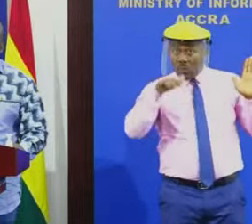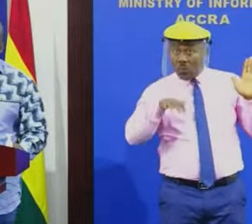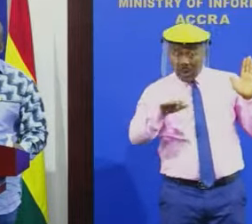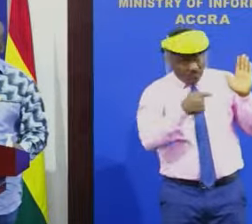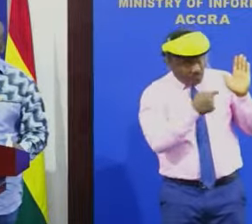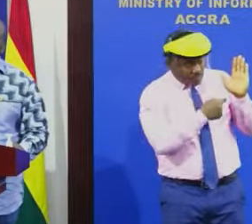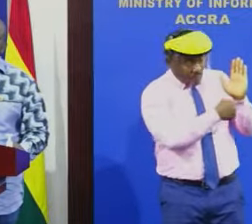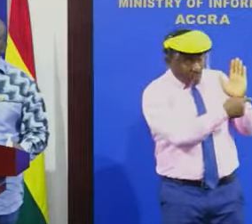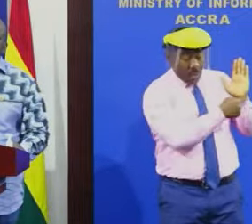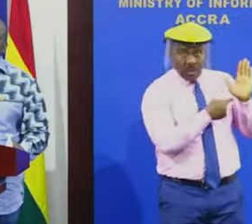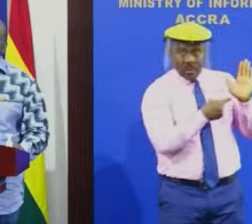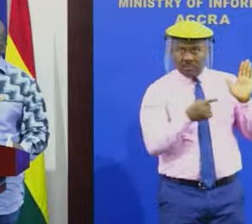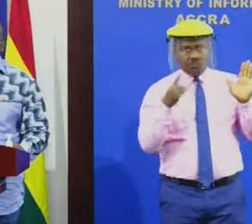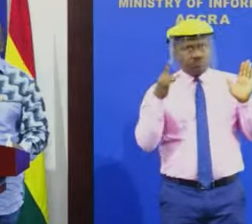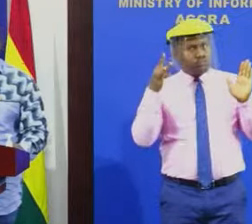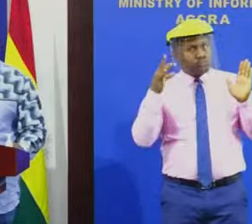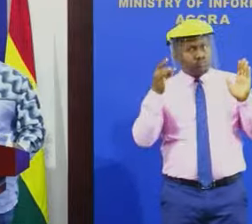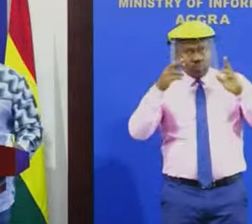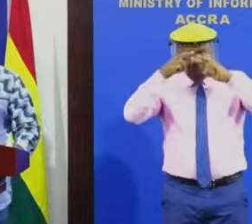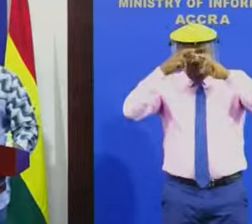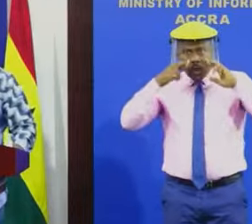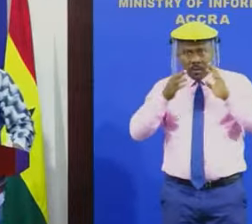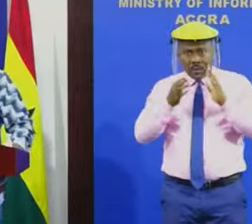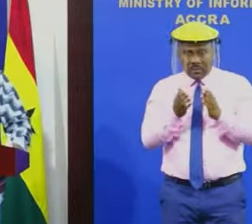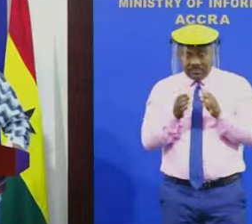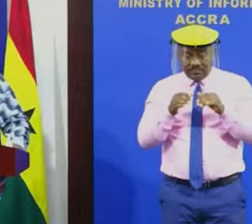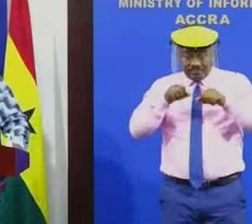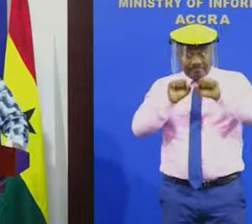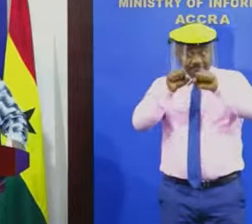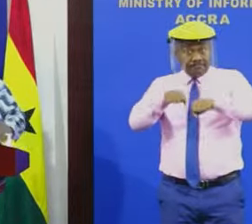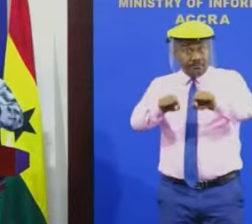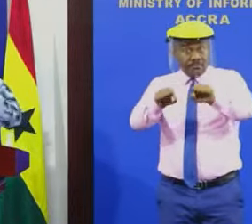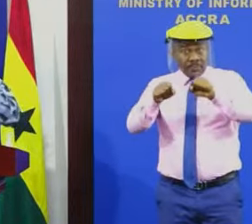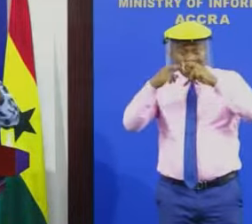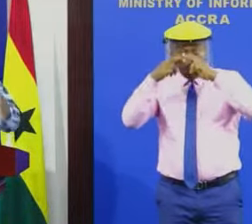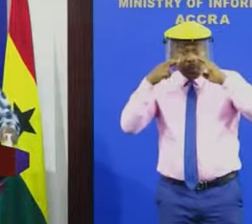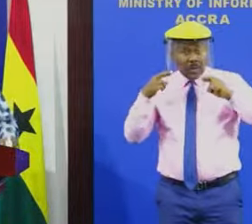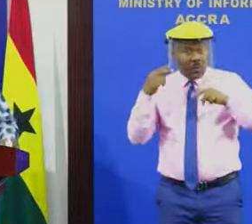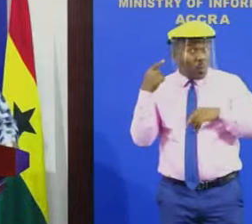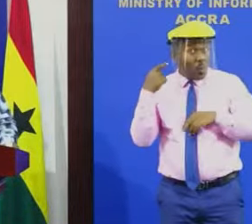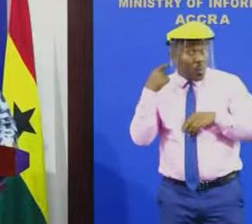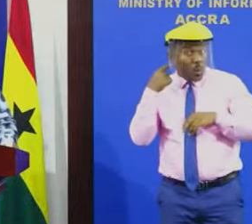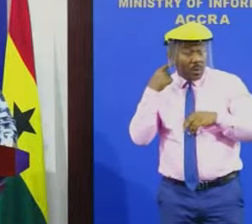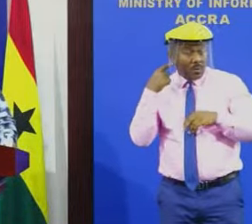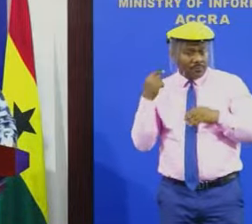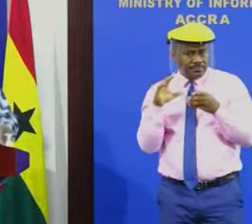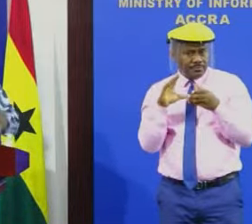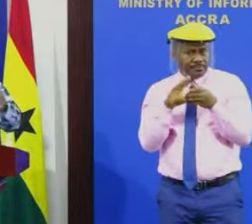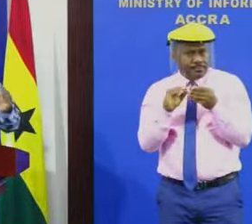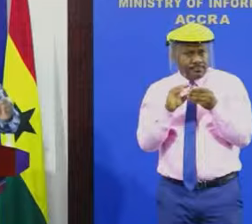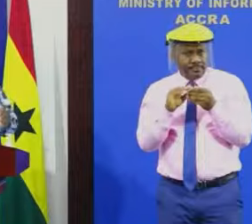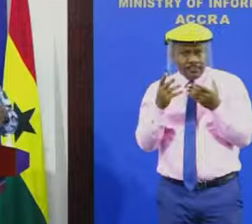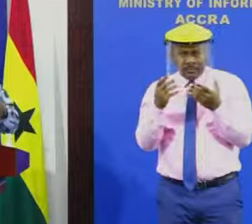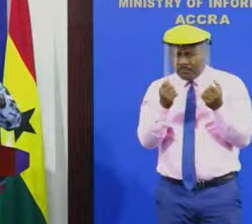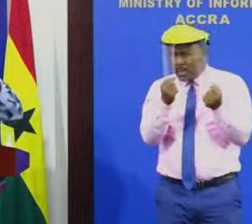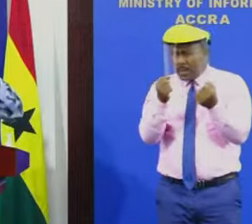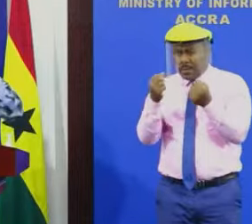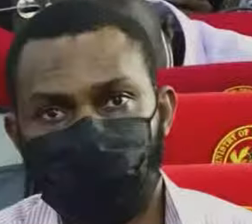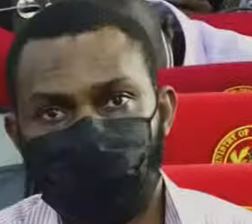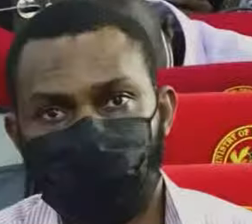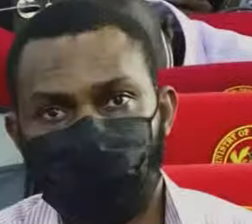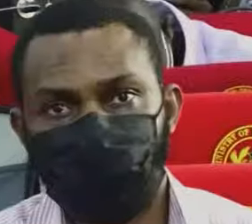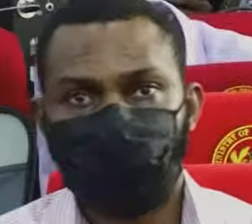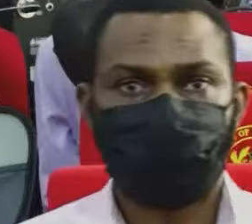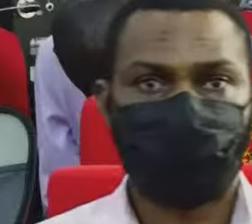unenviable reputation of being a hotspot for piracy. And I'm sure you have also heard of some piracy activities